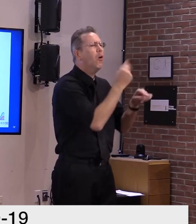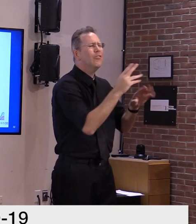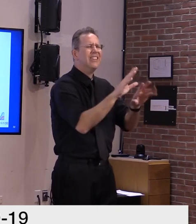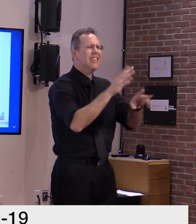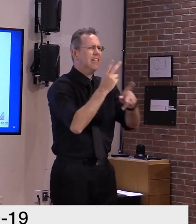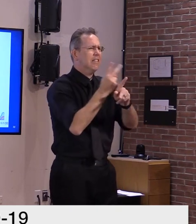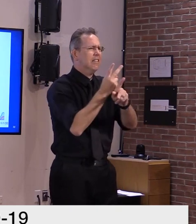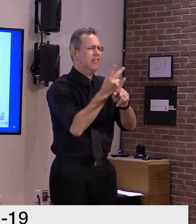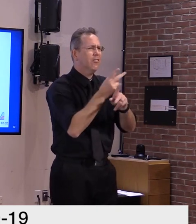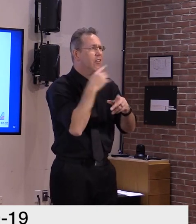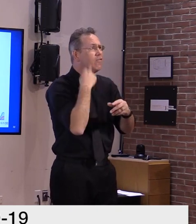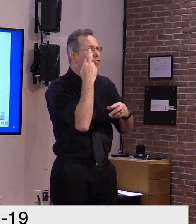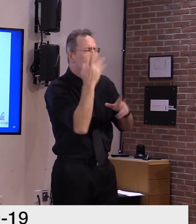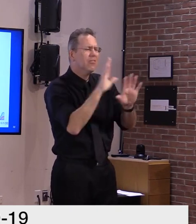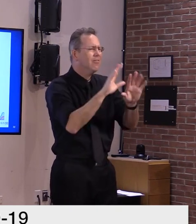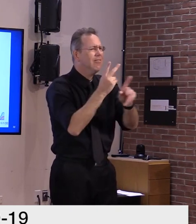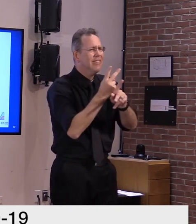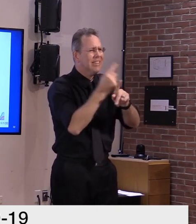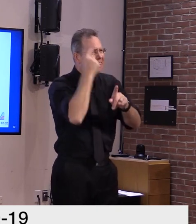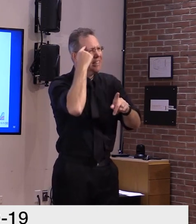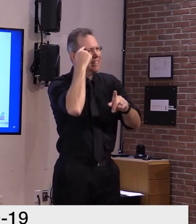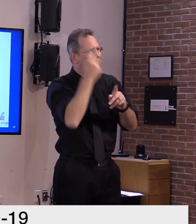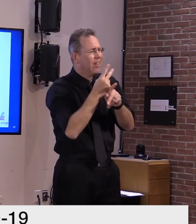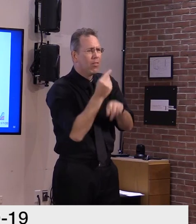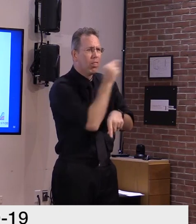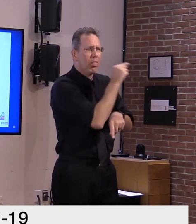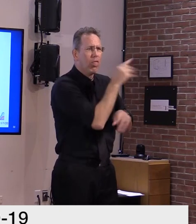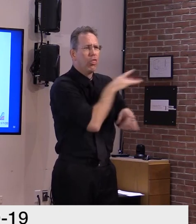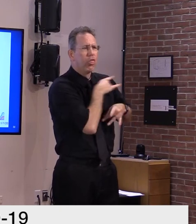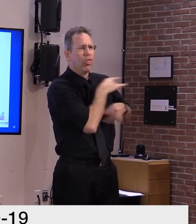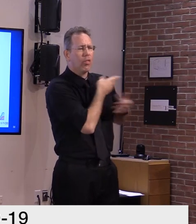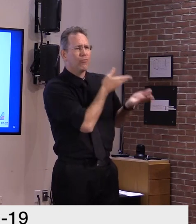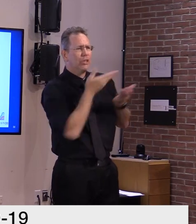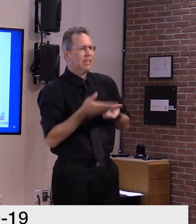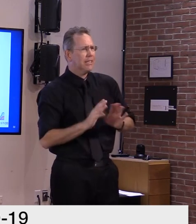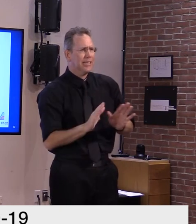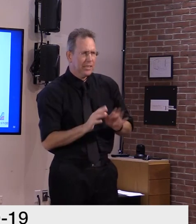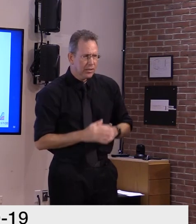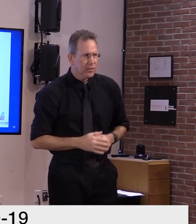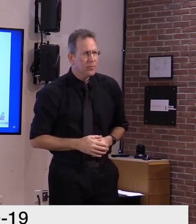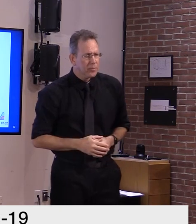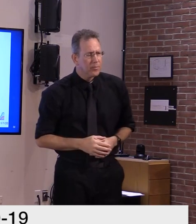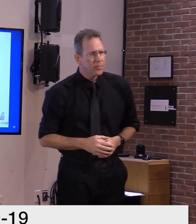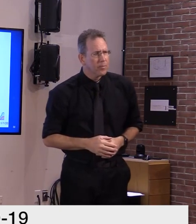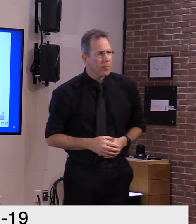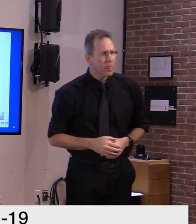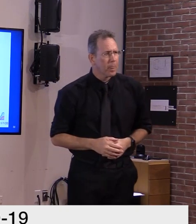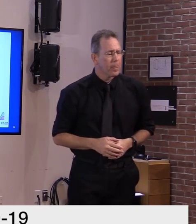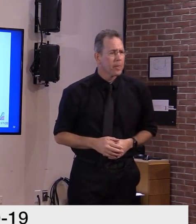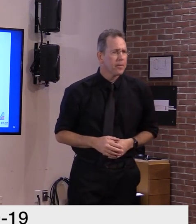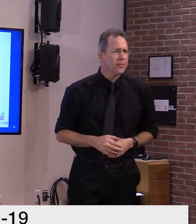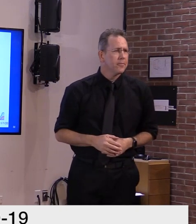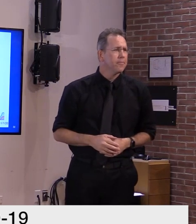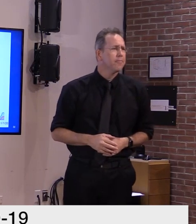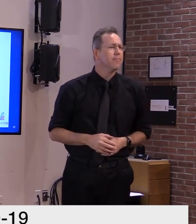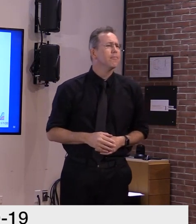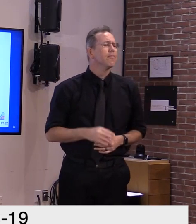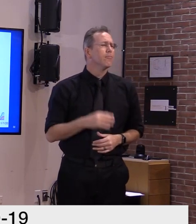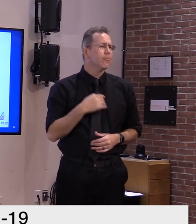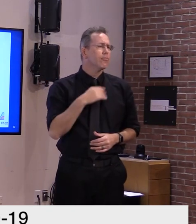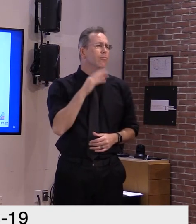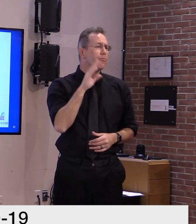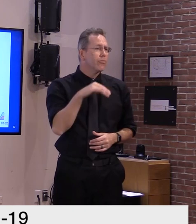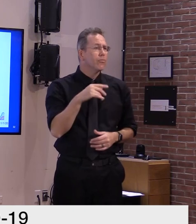Now, again, all of this put into context, even though cases continue to be on the rise across the country, in the region, and to some degree in